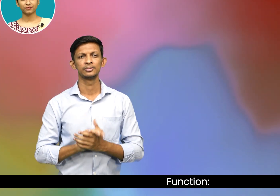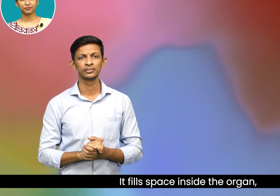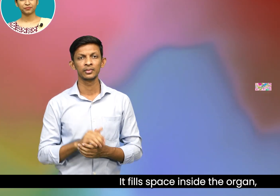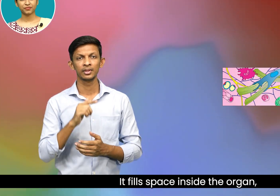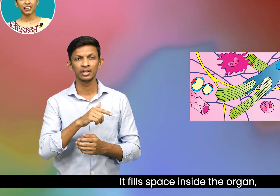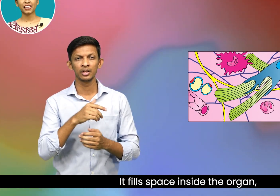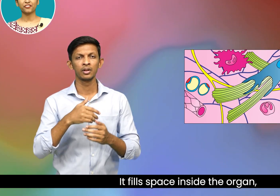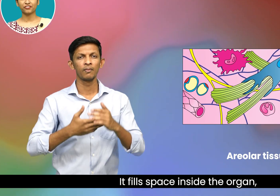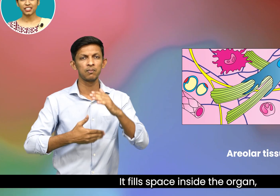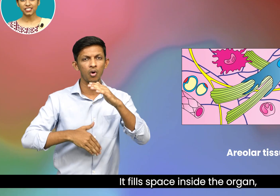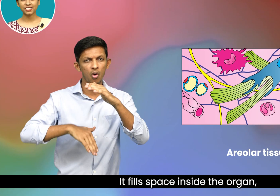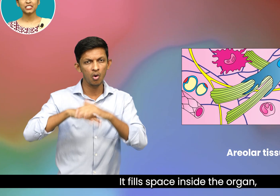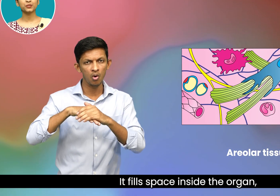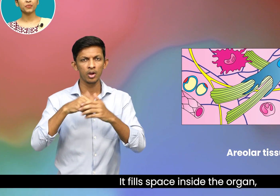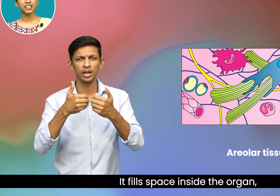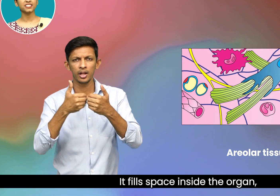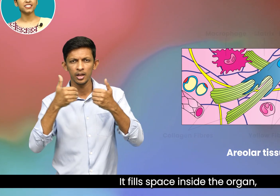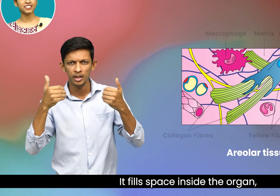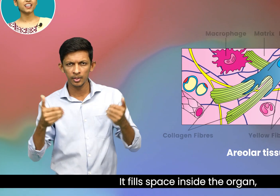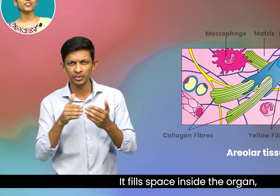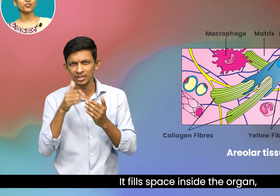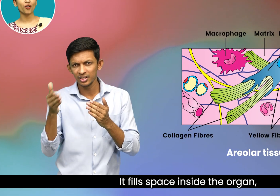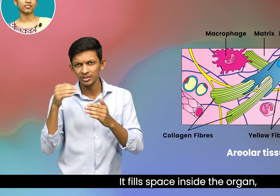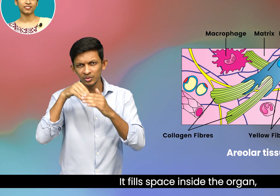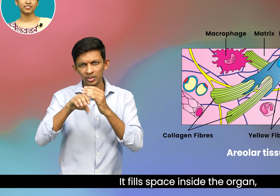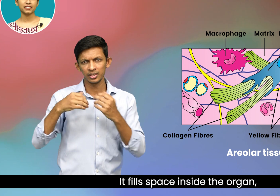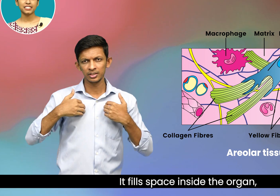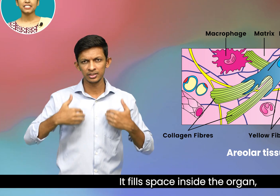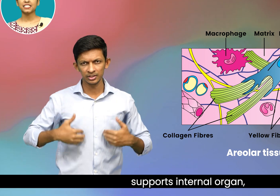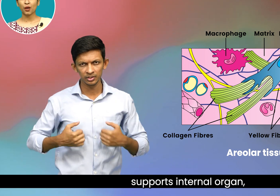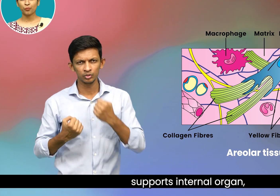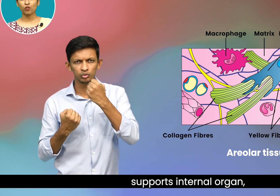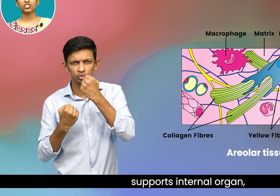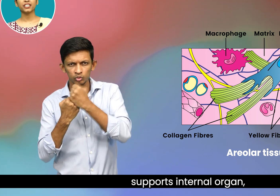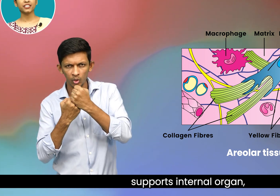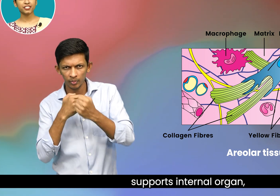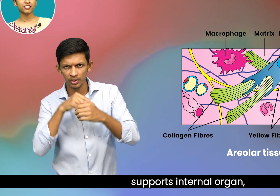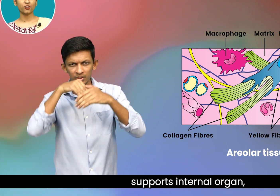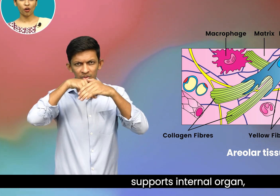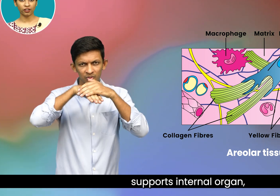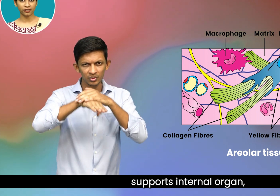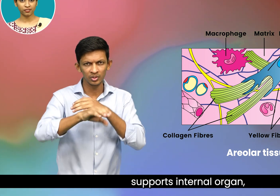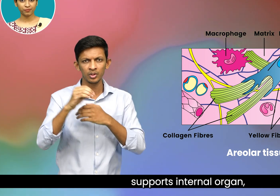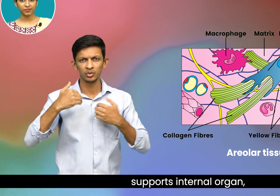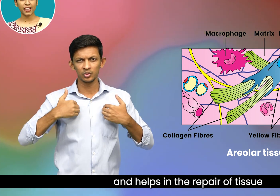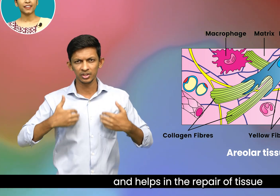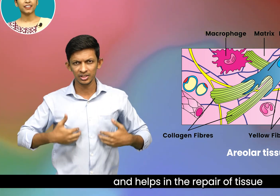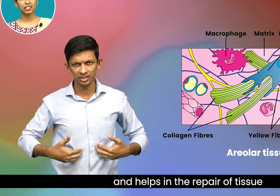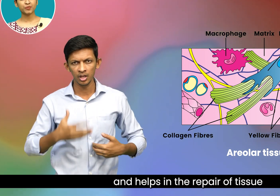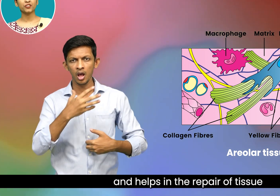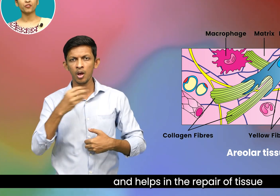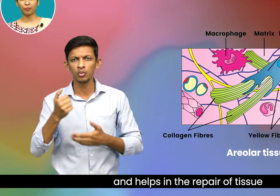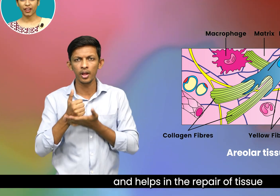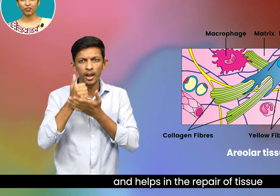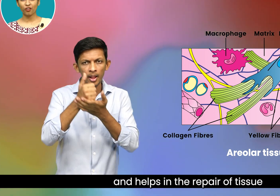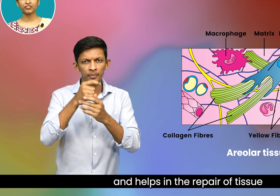Function. It fills space inside the organ, supports internal organ, and